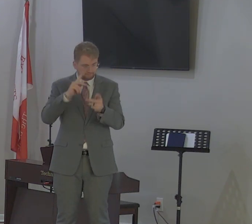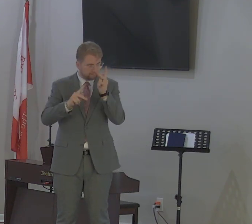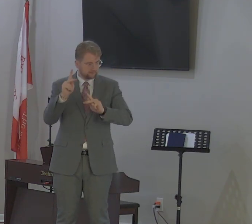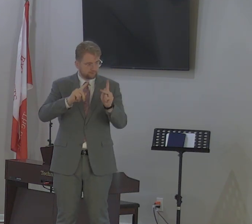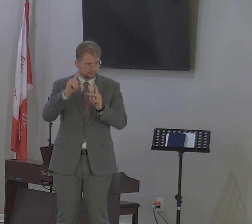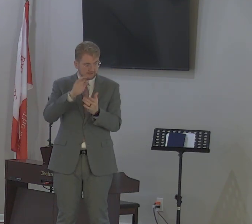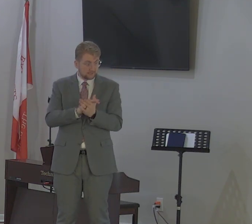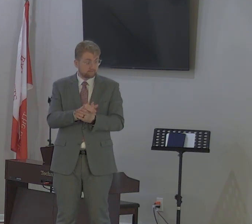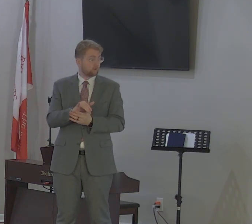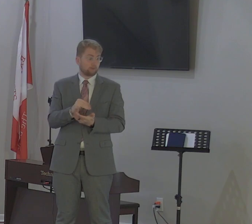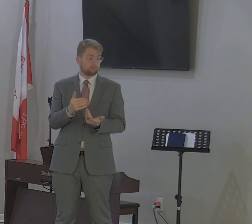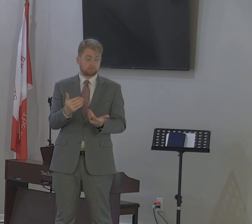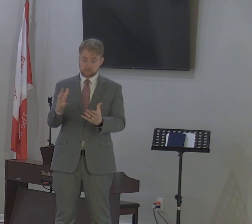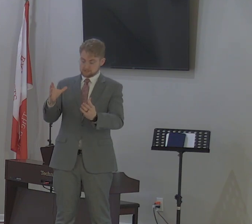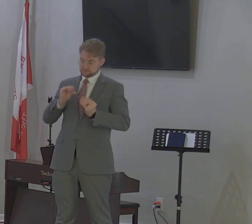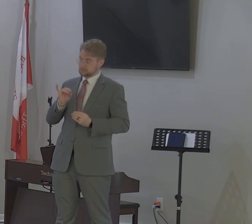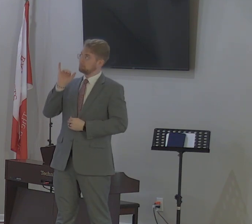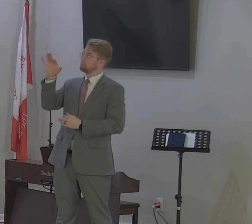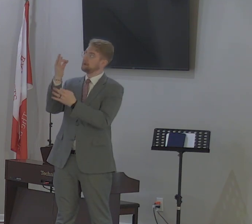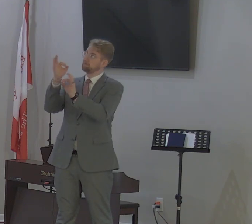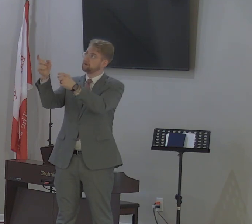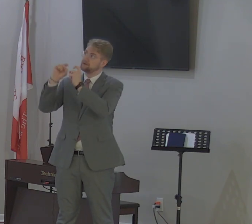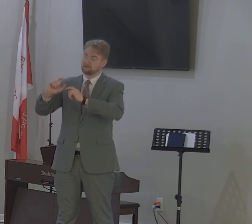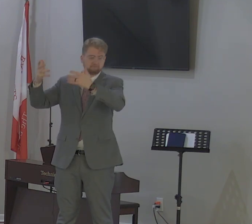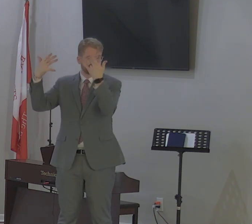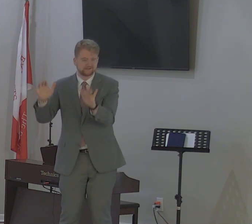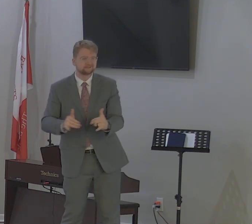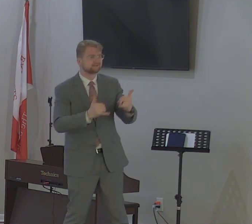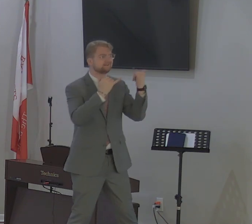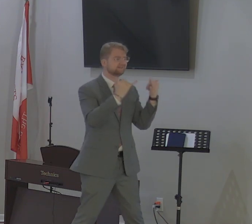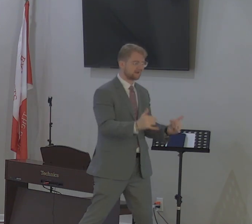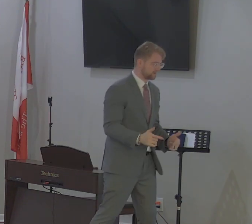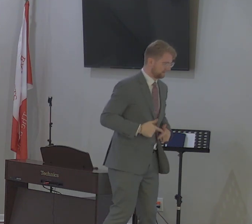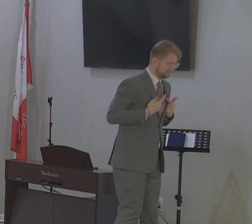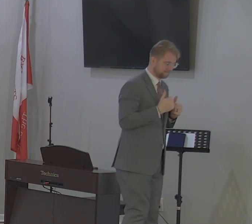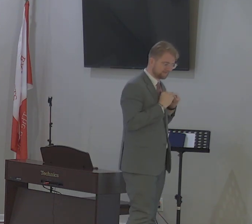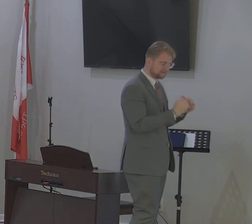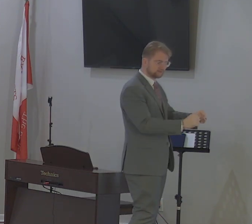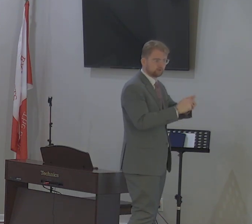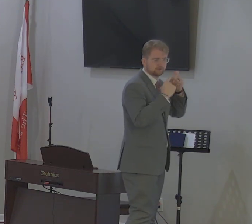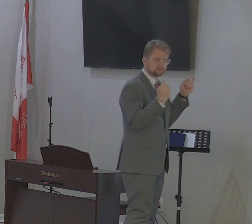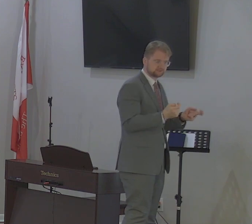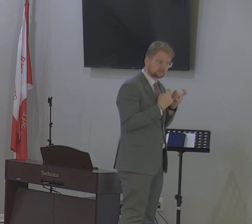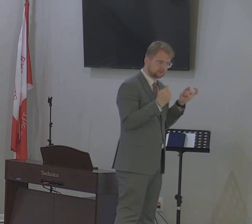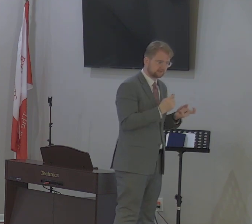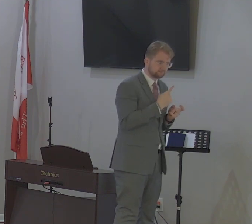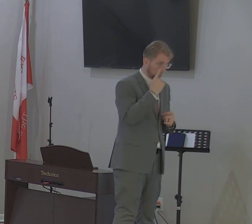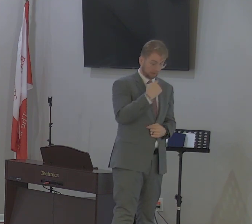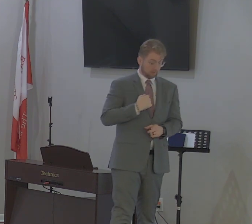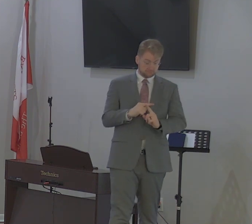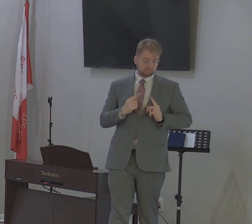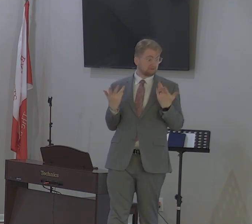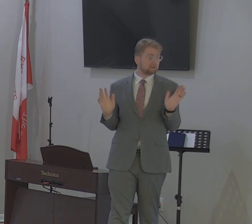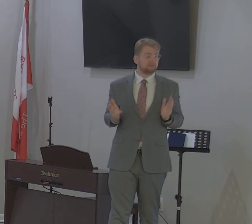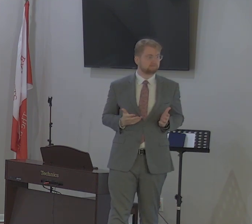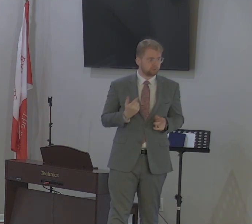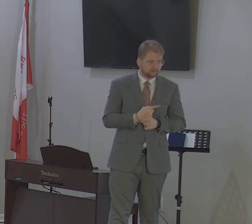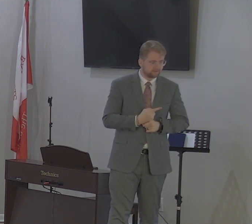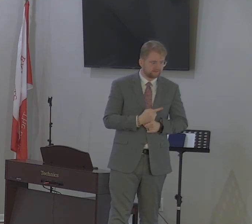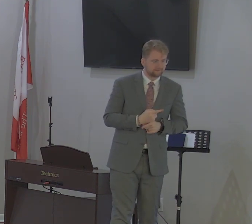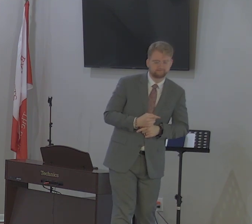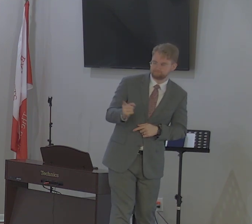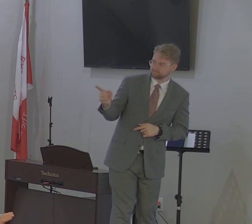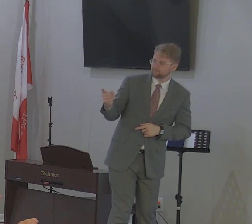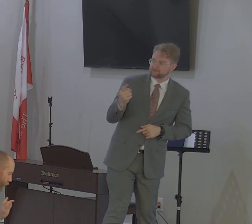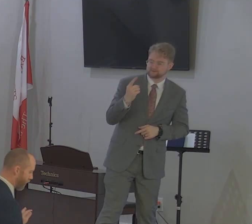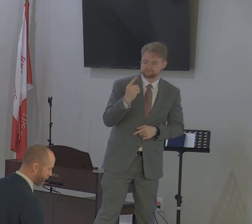that posed. Shall we continue in sin? And the answer directly after that is, God forbid. Now again,